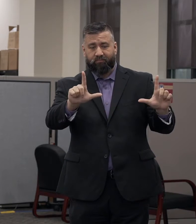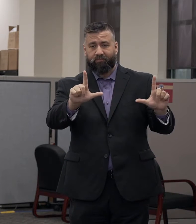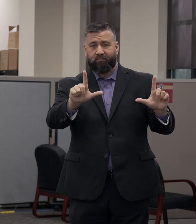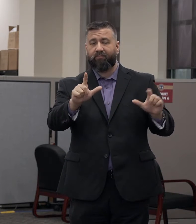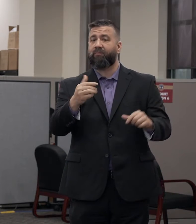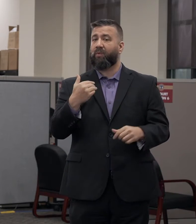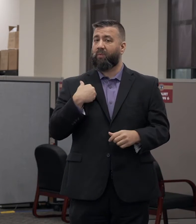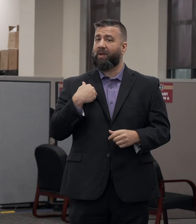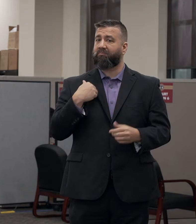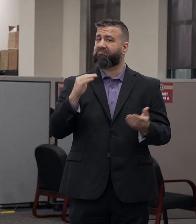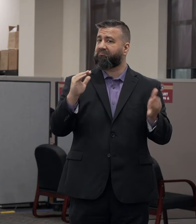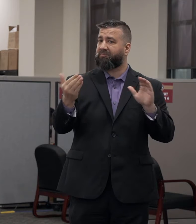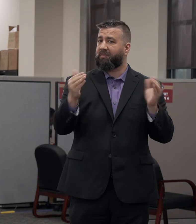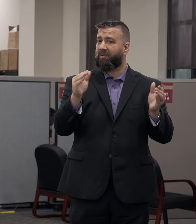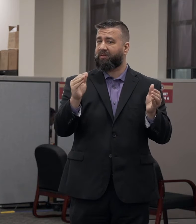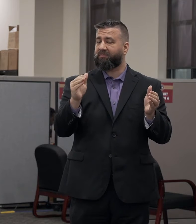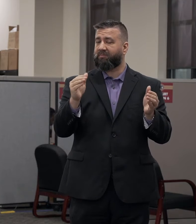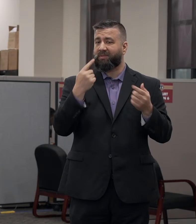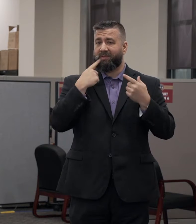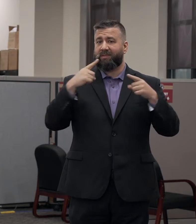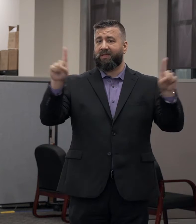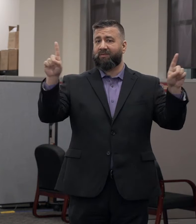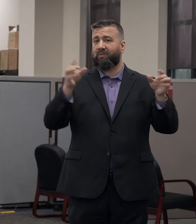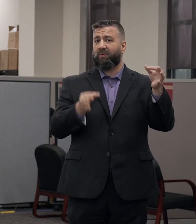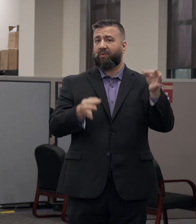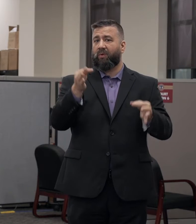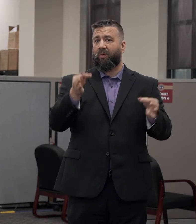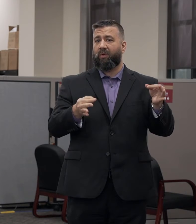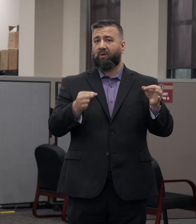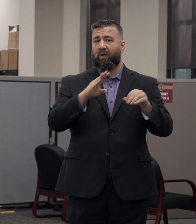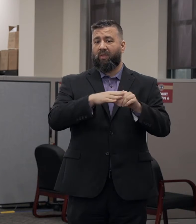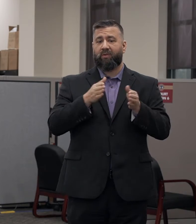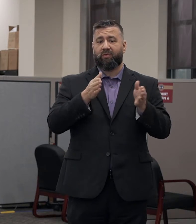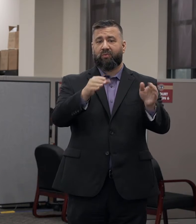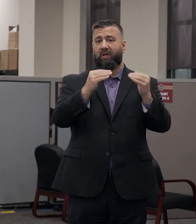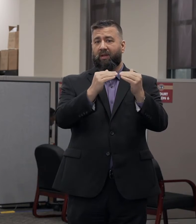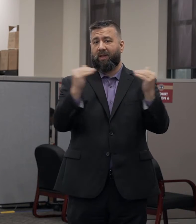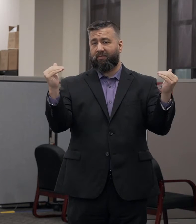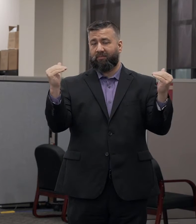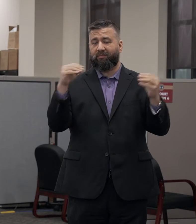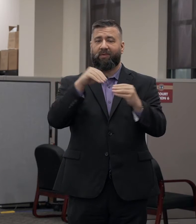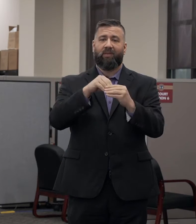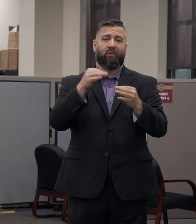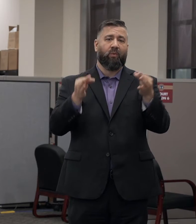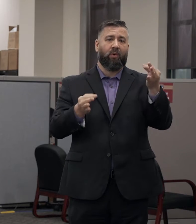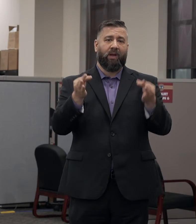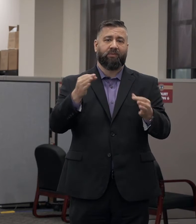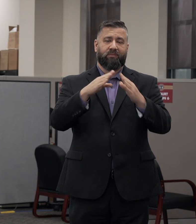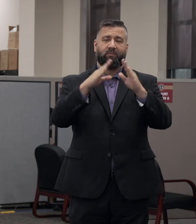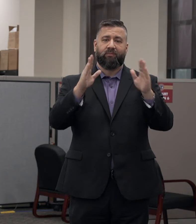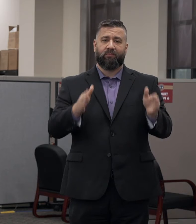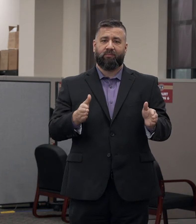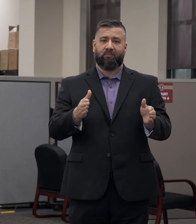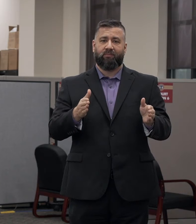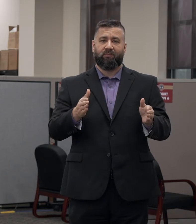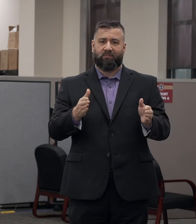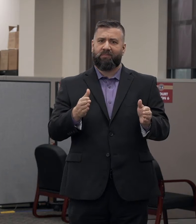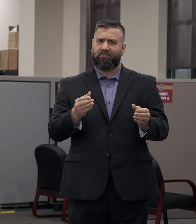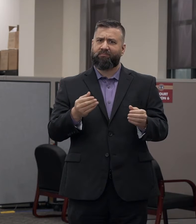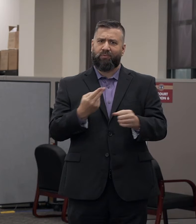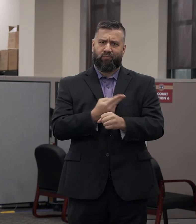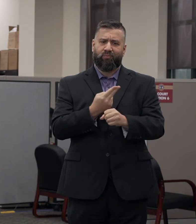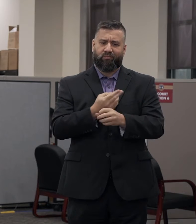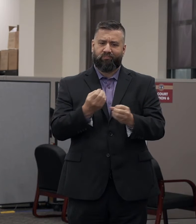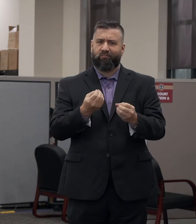similar successful e-court set up on the street level of Clayton in the courthouse, which has gotten a lot of use during